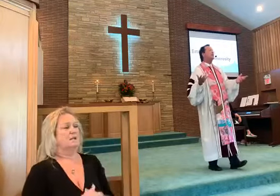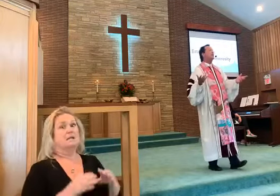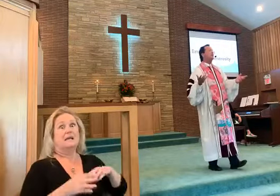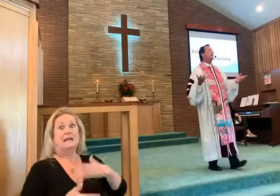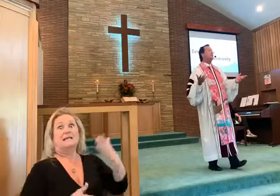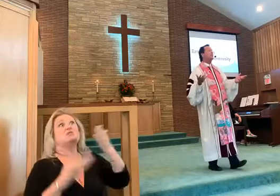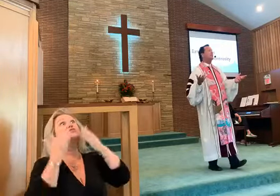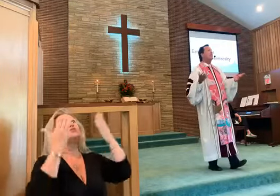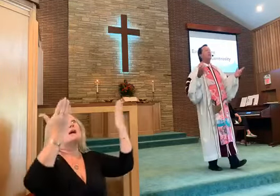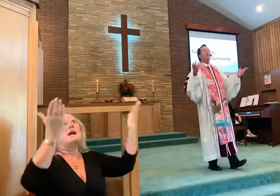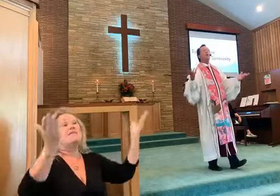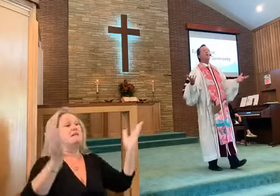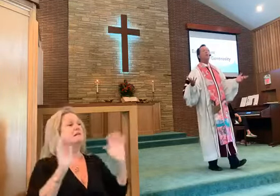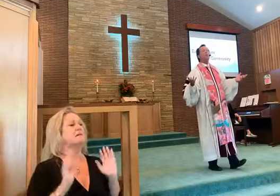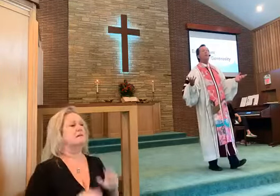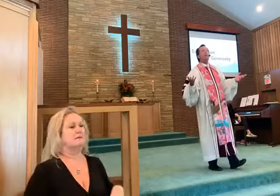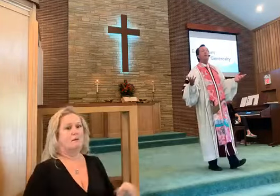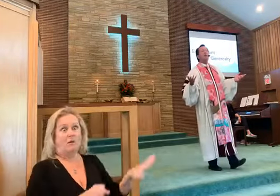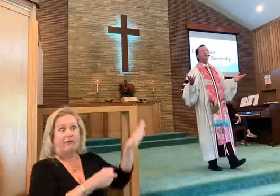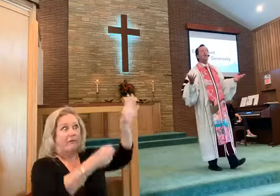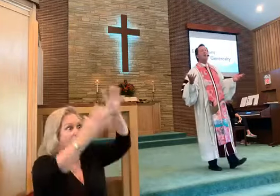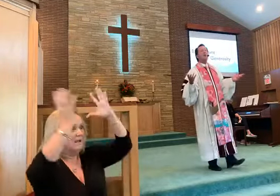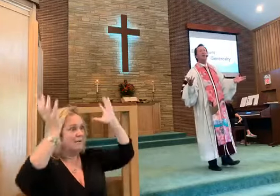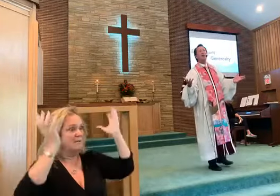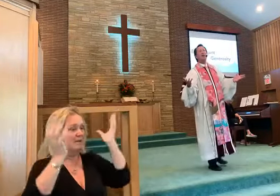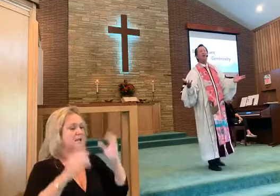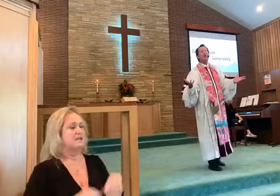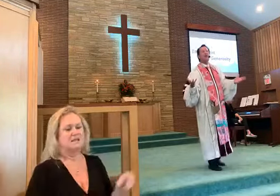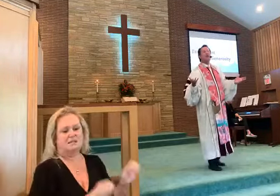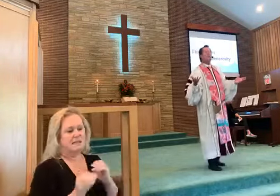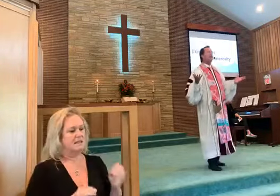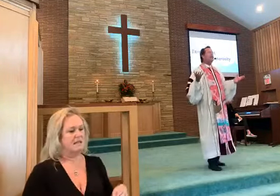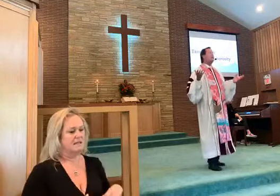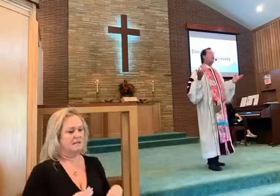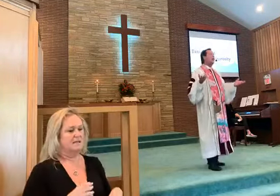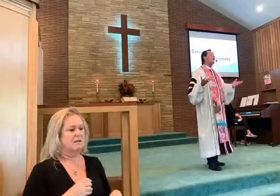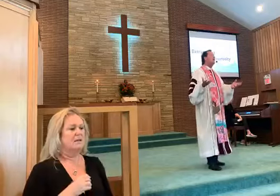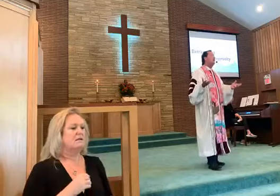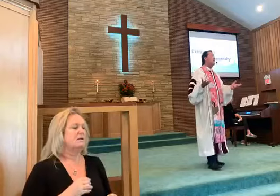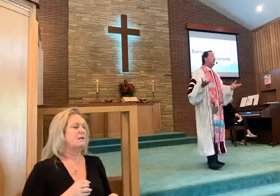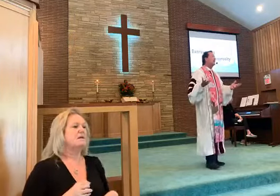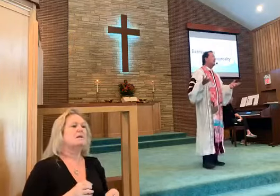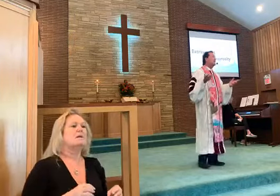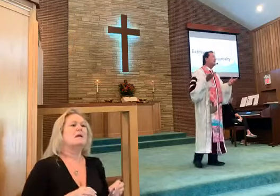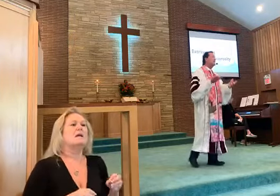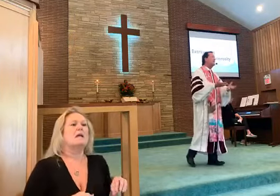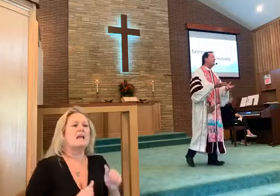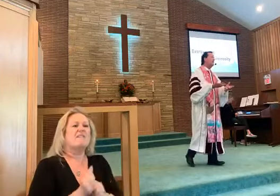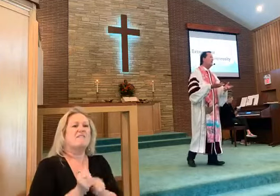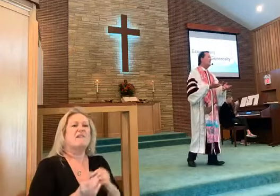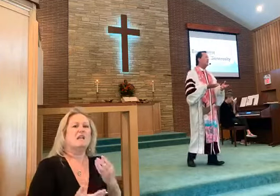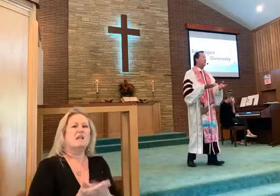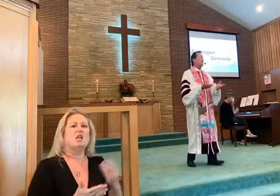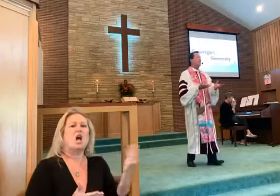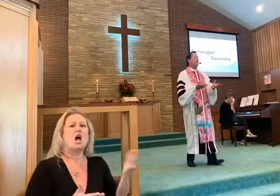extravagant, overwhelming. And they will take that risk of every dollar they've got to buy the